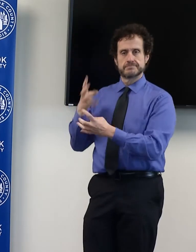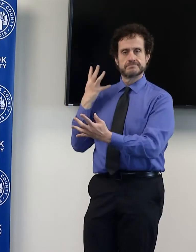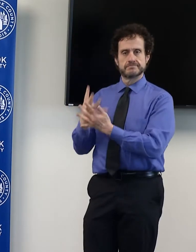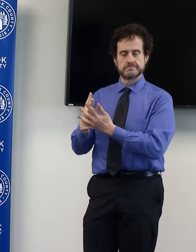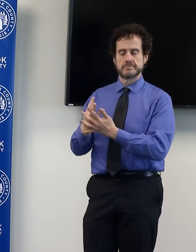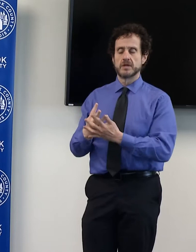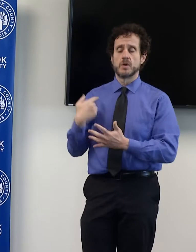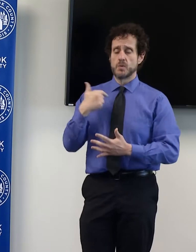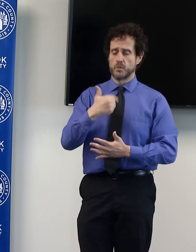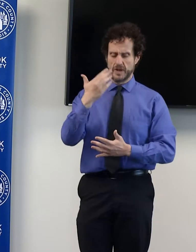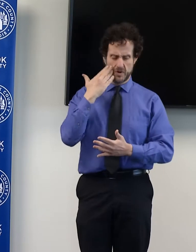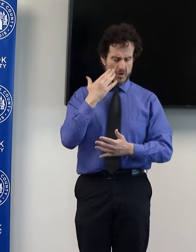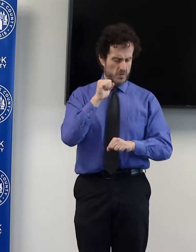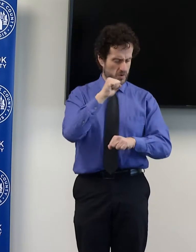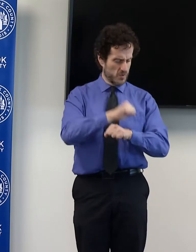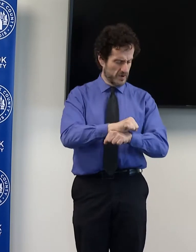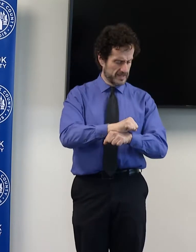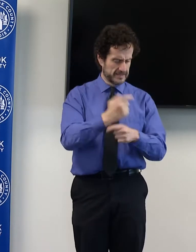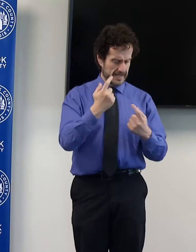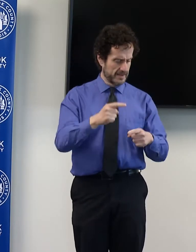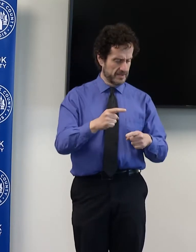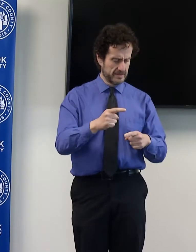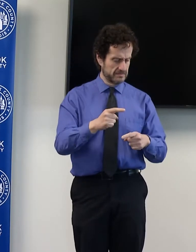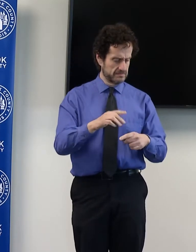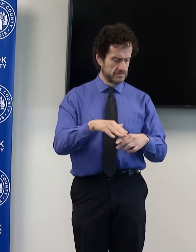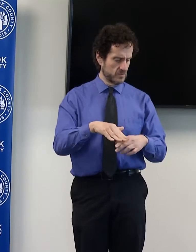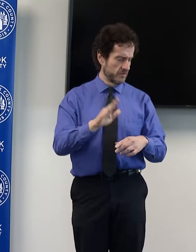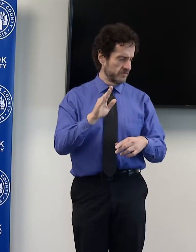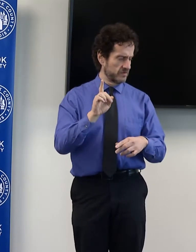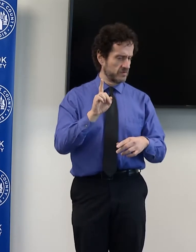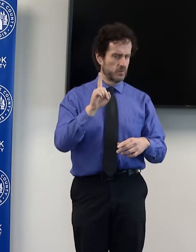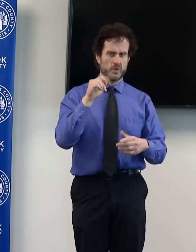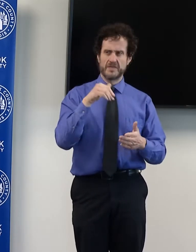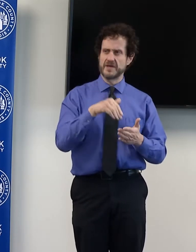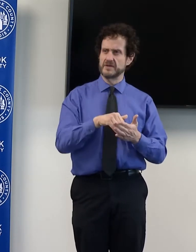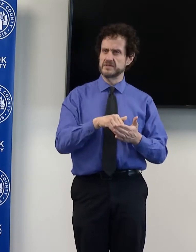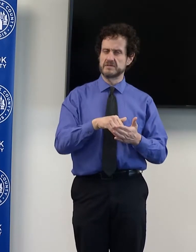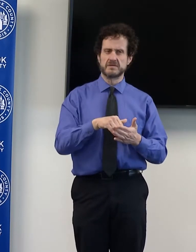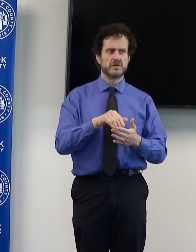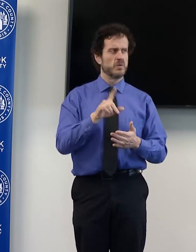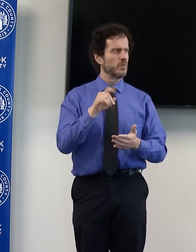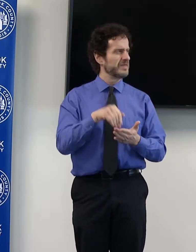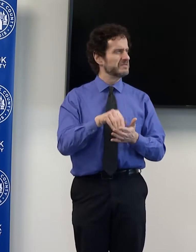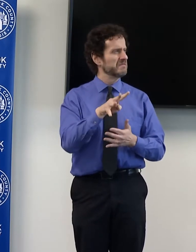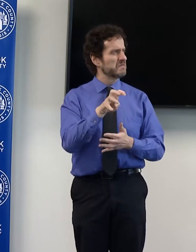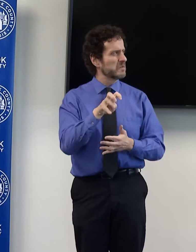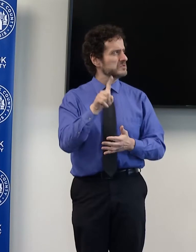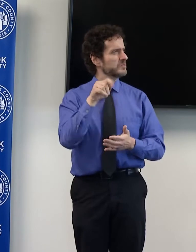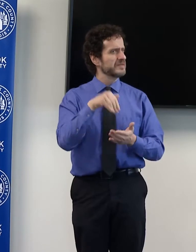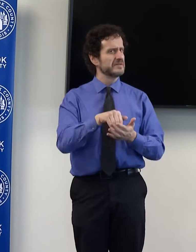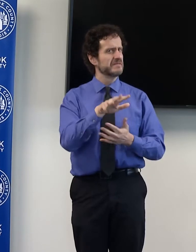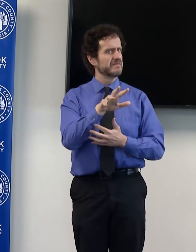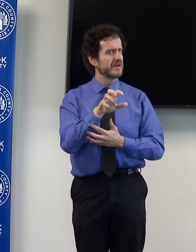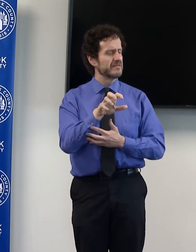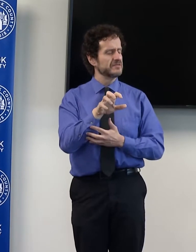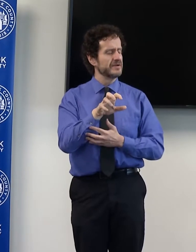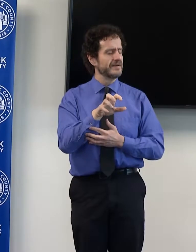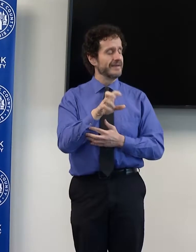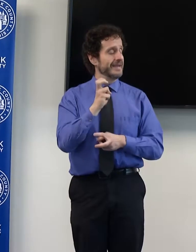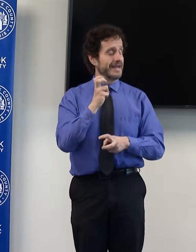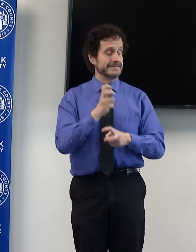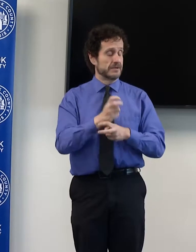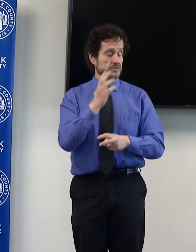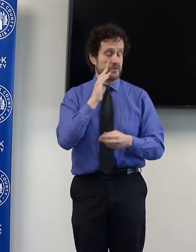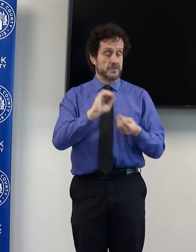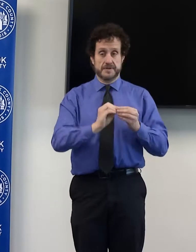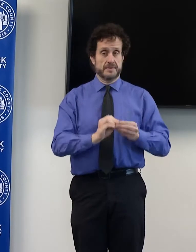arrests now in well over 1,000. I don't know if it's 1,400, 1,500. It's hard because of the number of